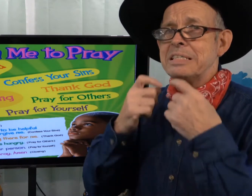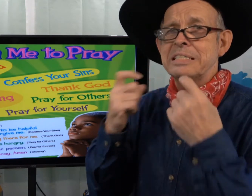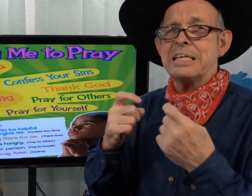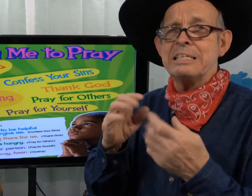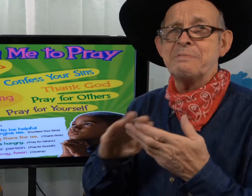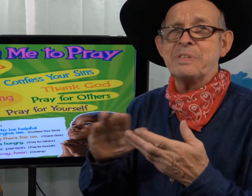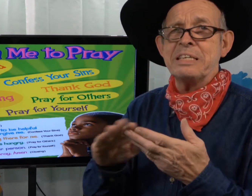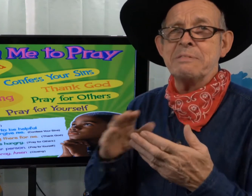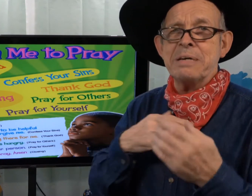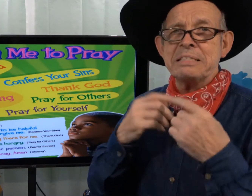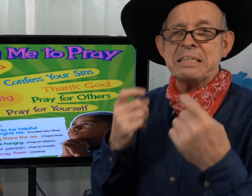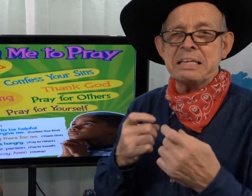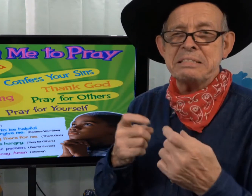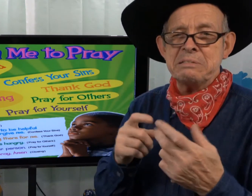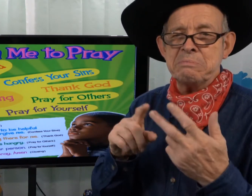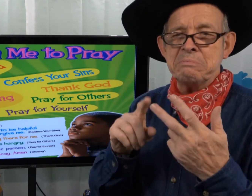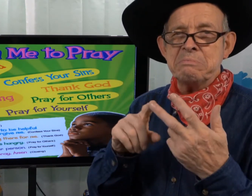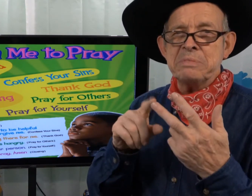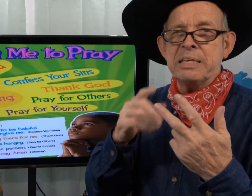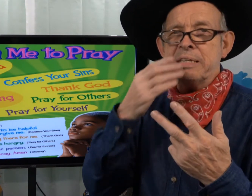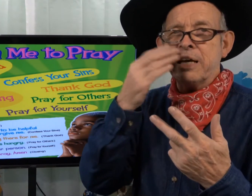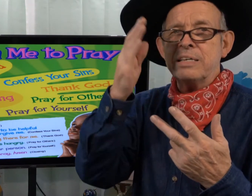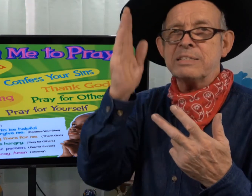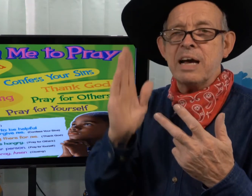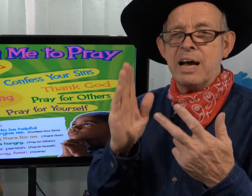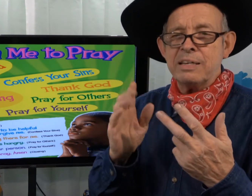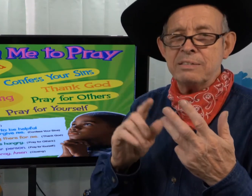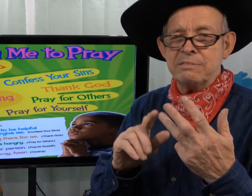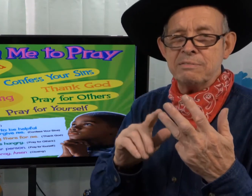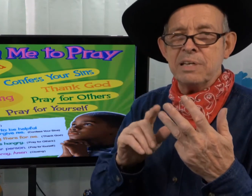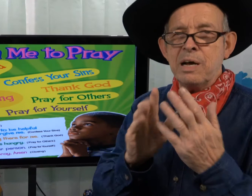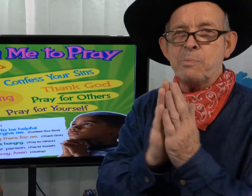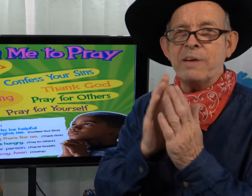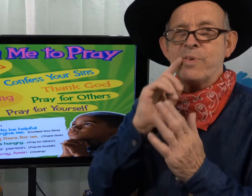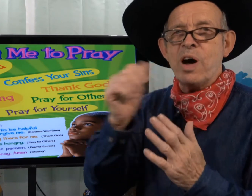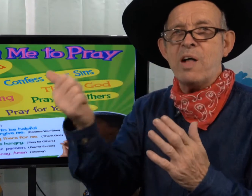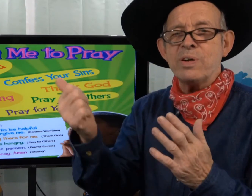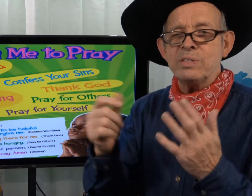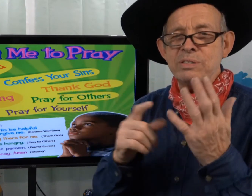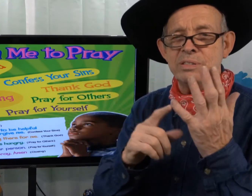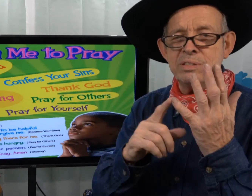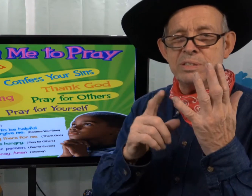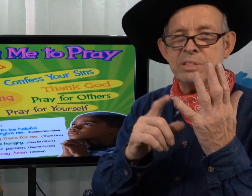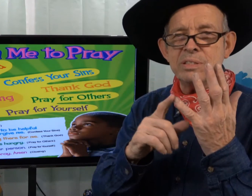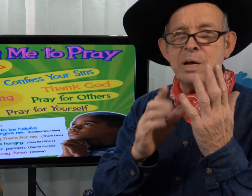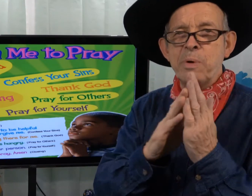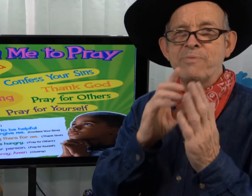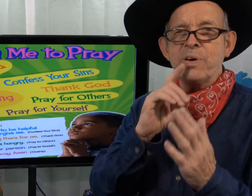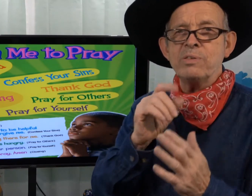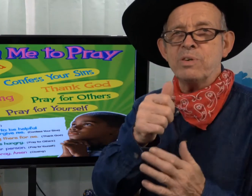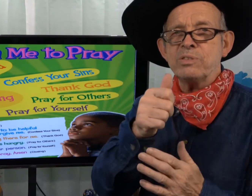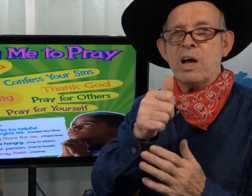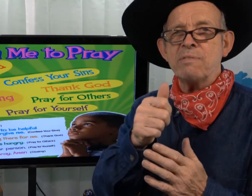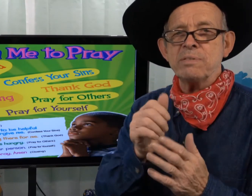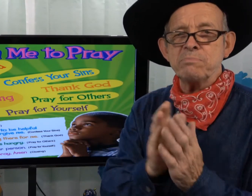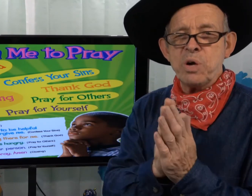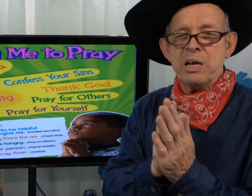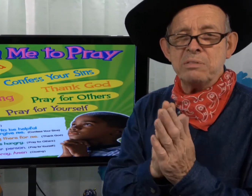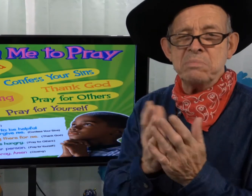sin, forgive me my sin. Thank God, pray for others, pray for yourself, pray.